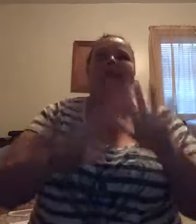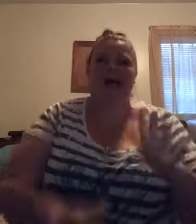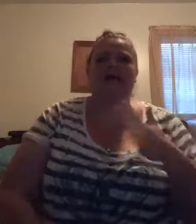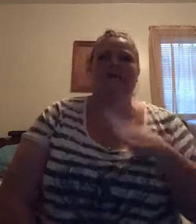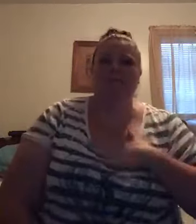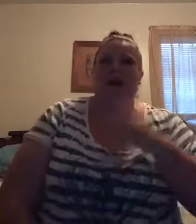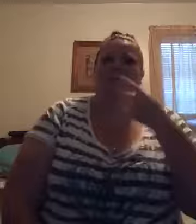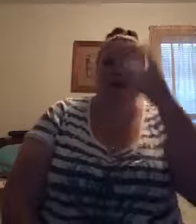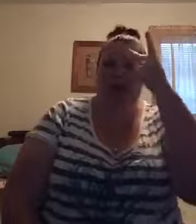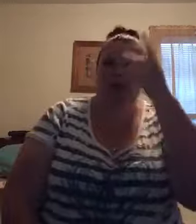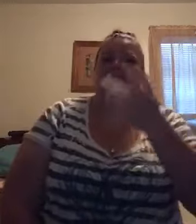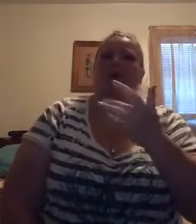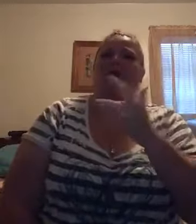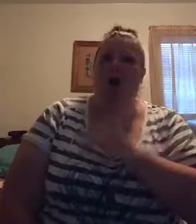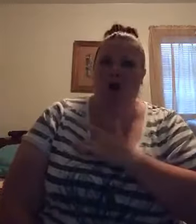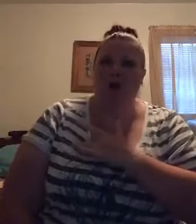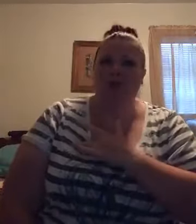Bless my parents' heart.